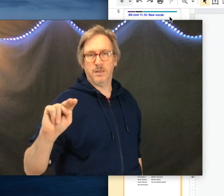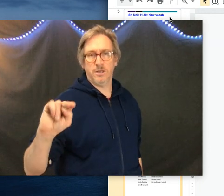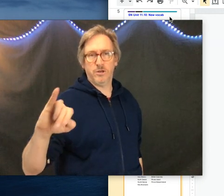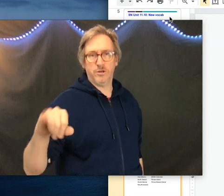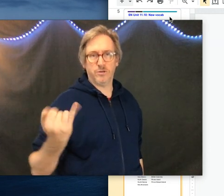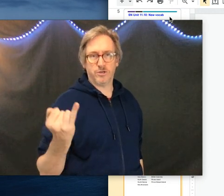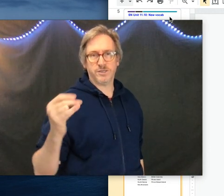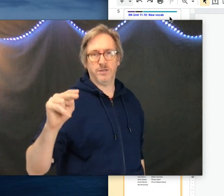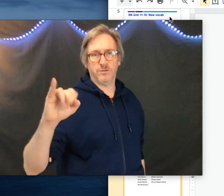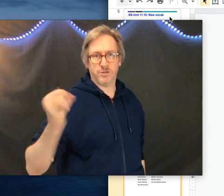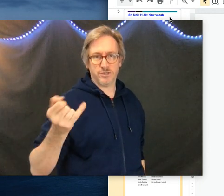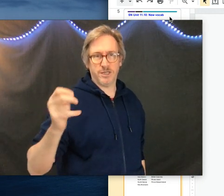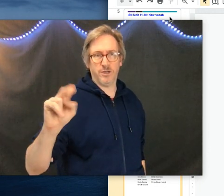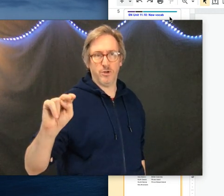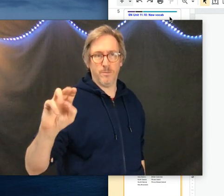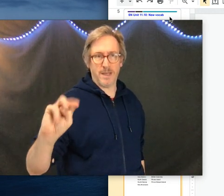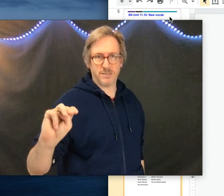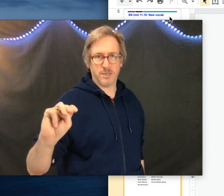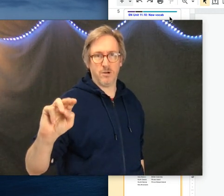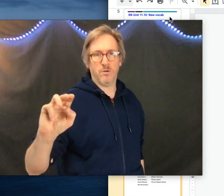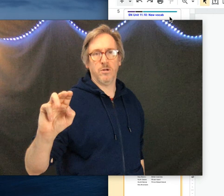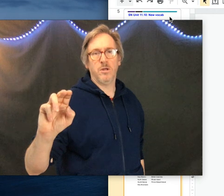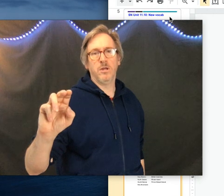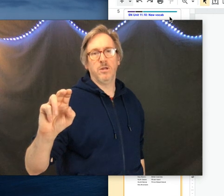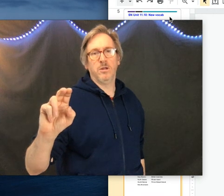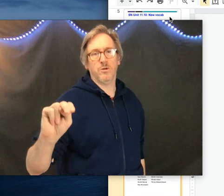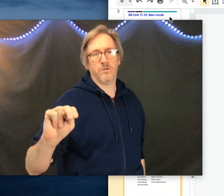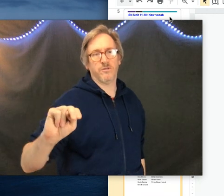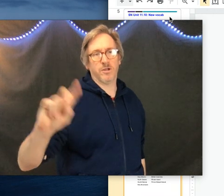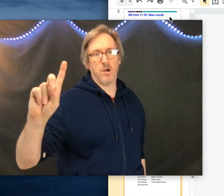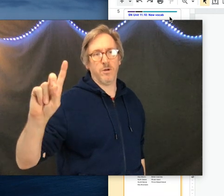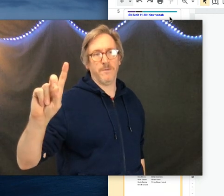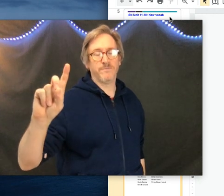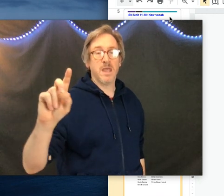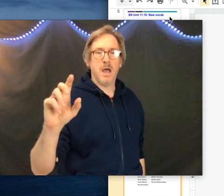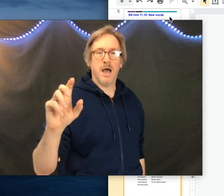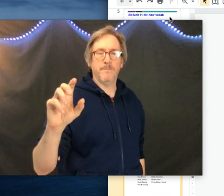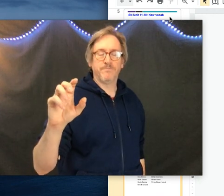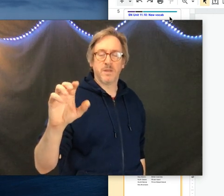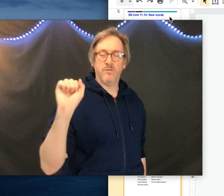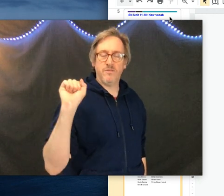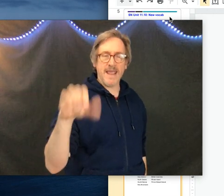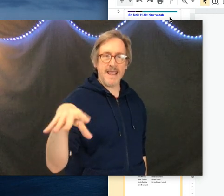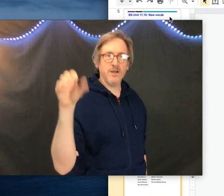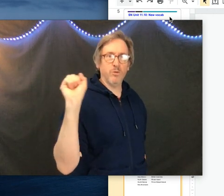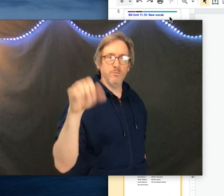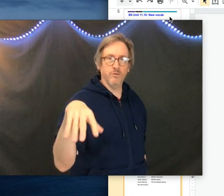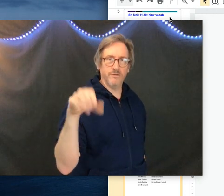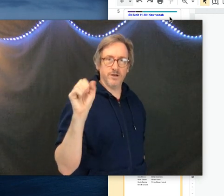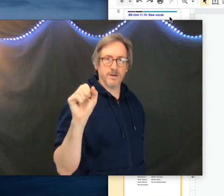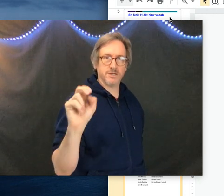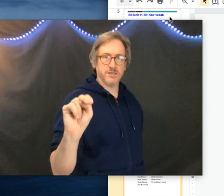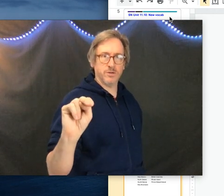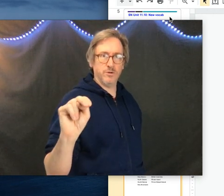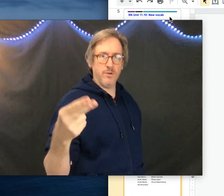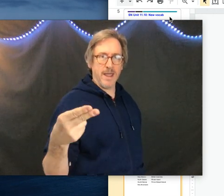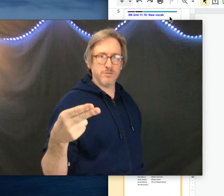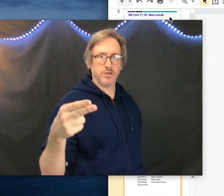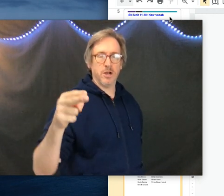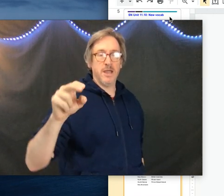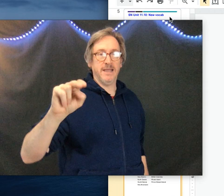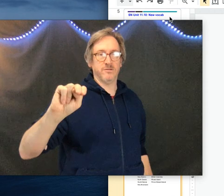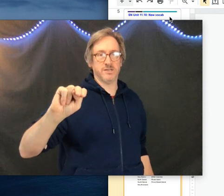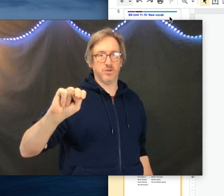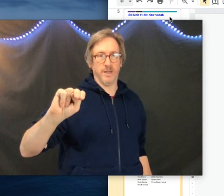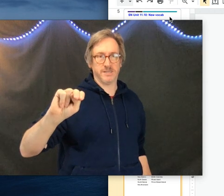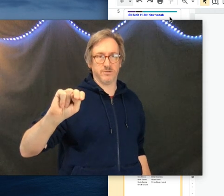see. New Jersey, New Mexico, North Dakota. The hand will move in a direction. So New